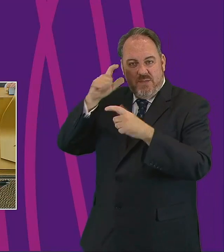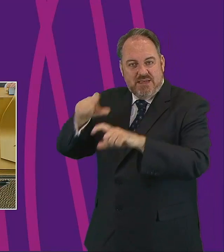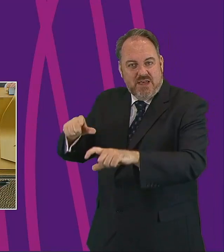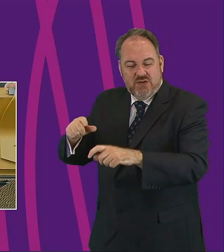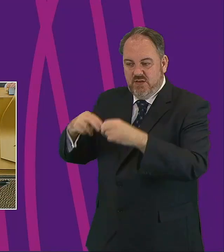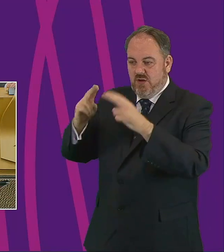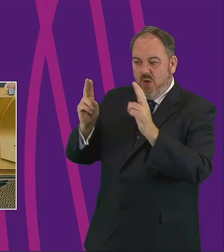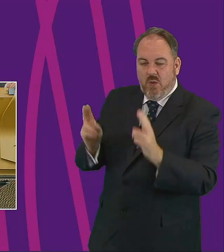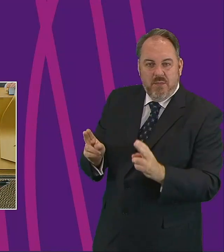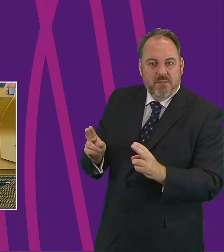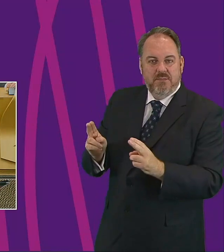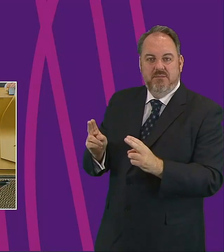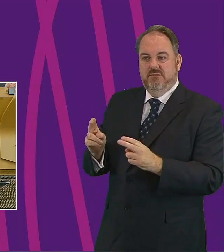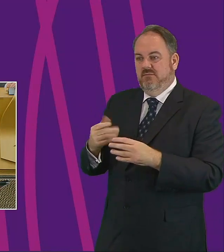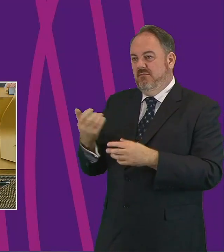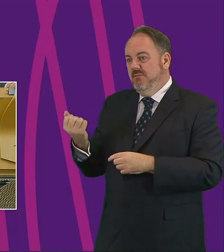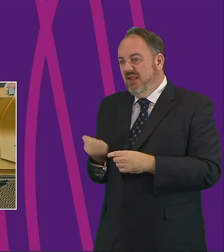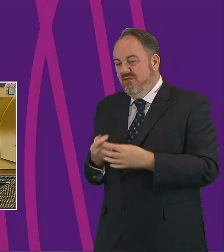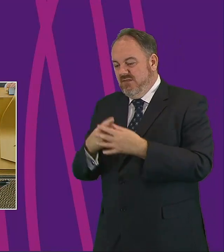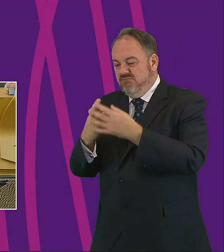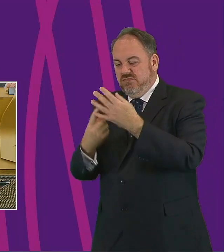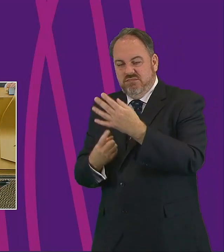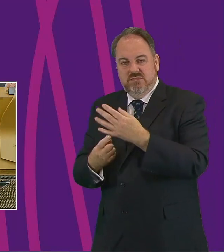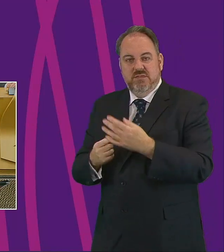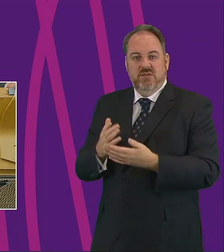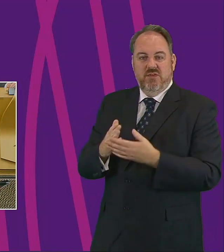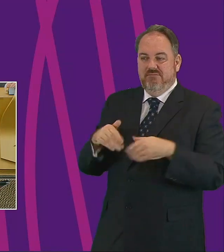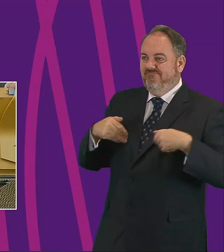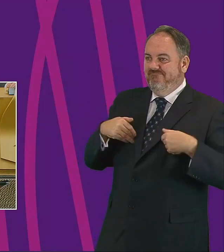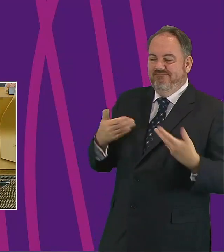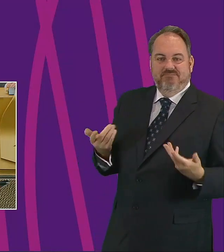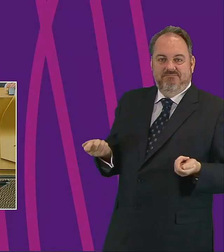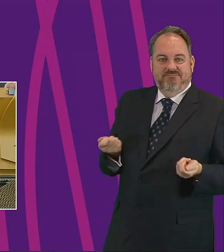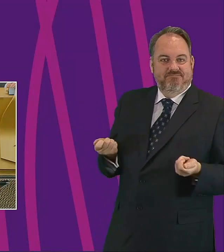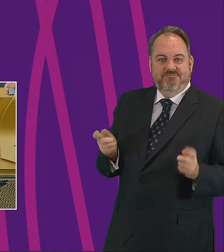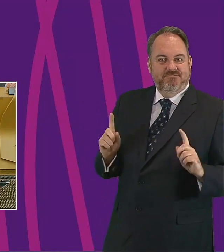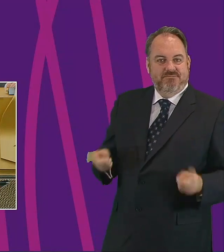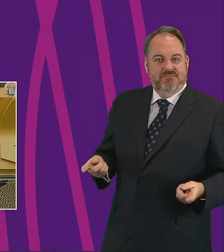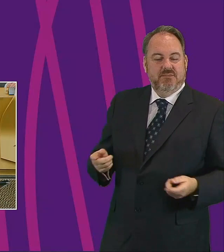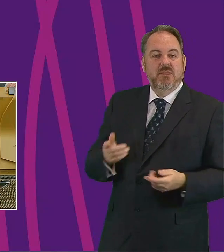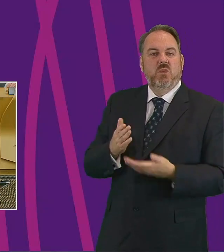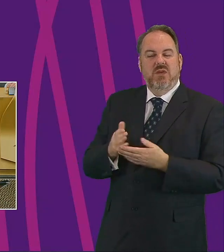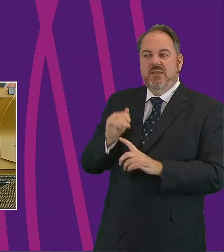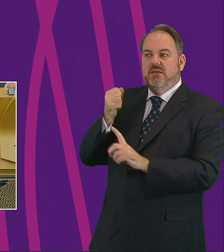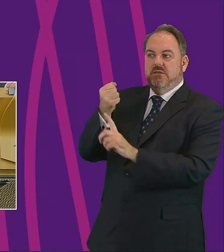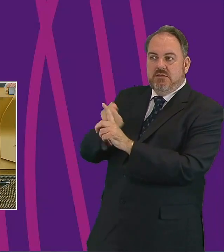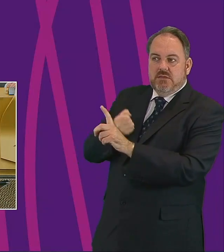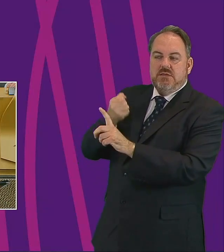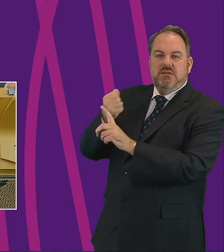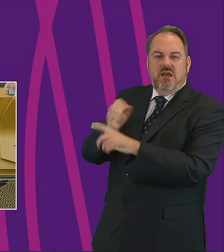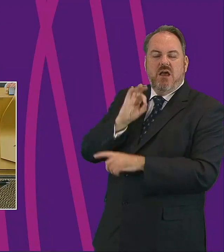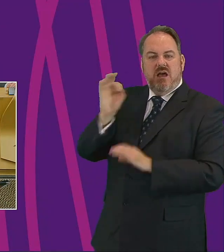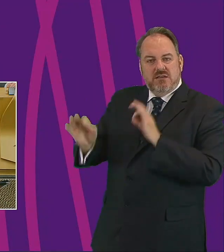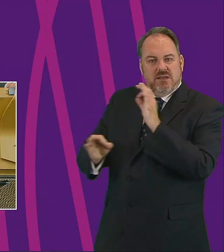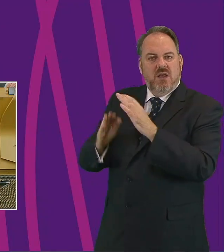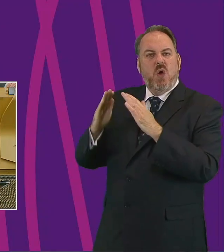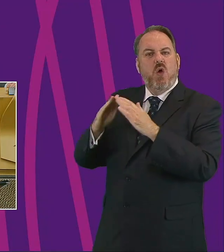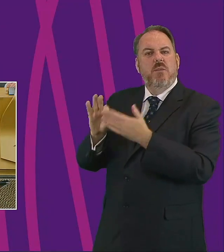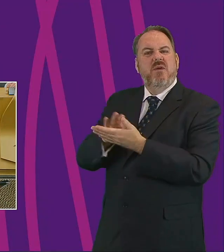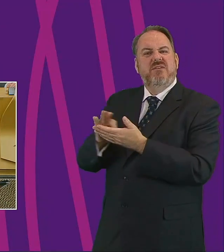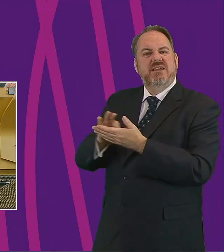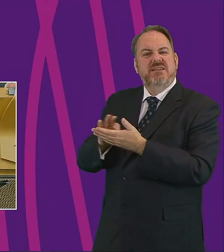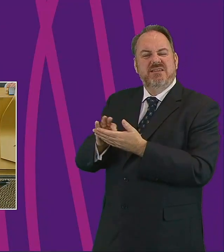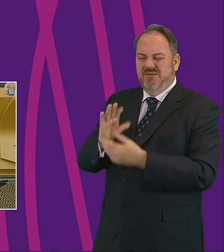Community Secretary, and indeed this Government as a whole, has repeatedly raised our concerns with the Home Office about accommodation and support for asylum